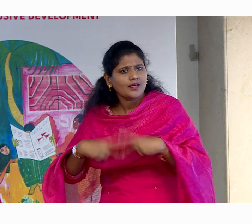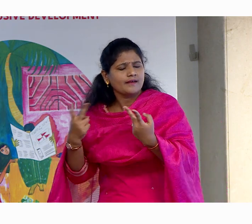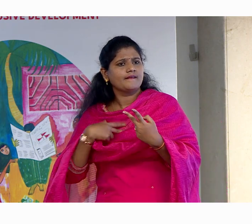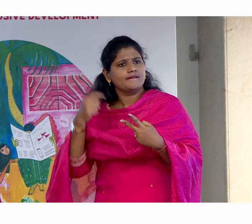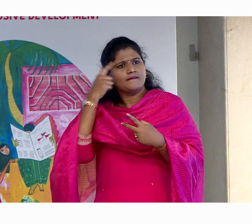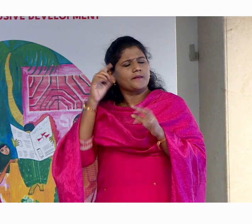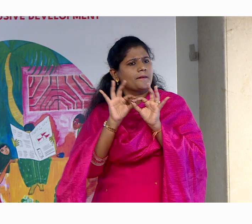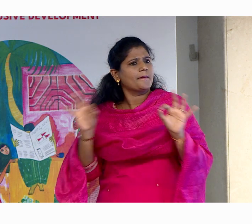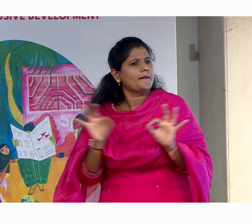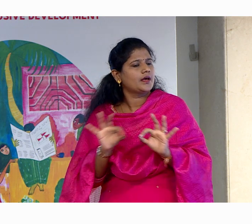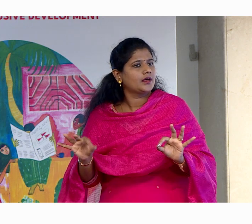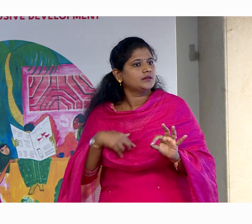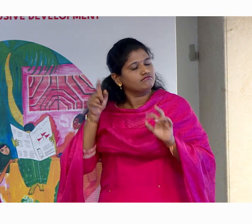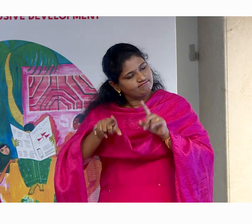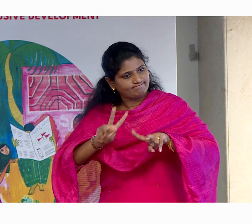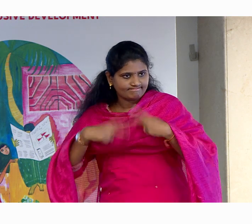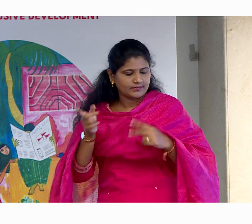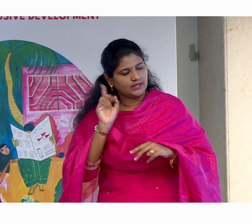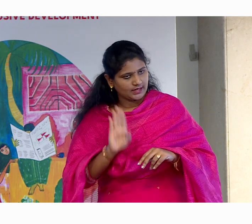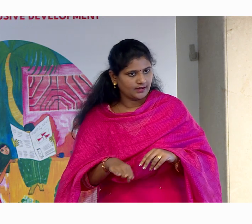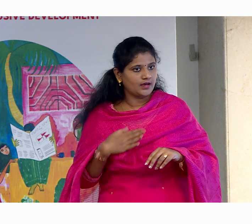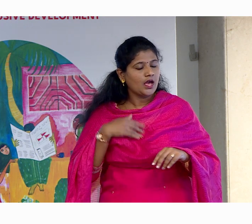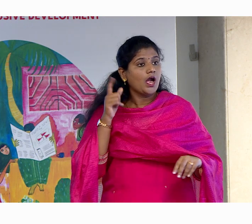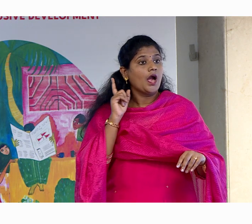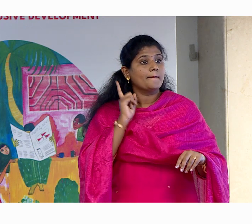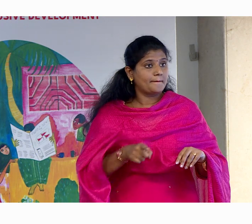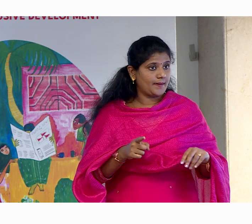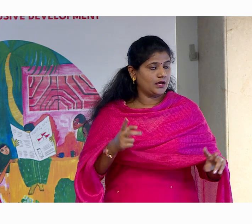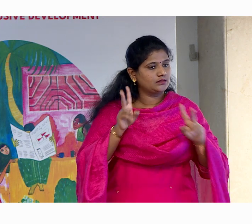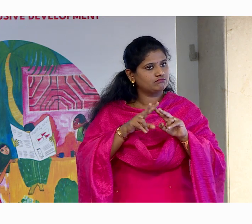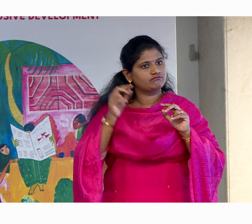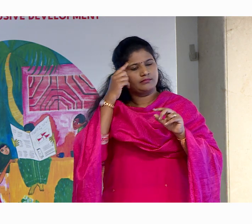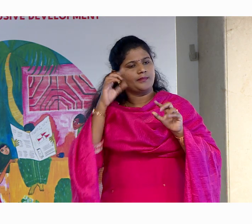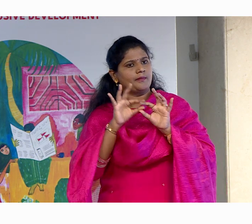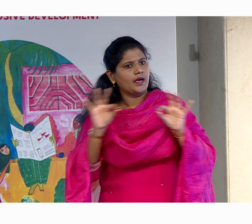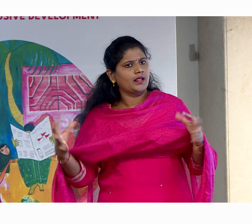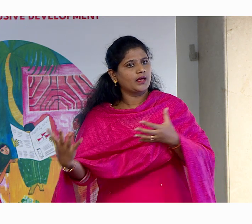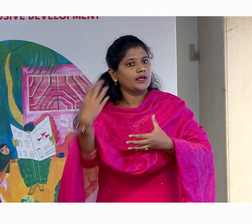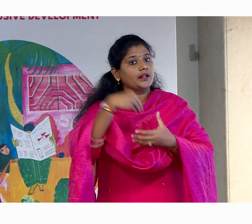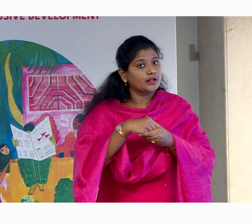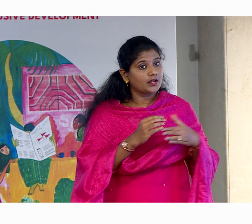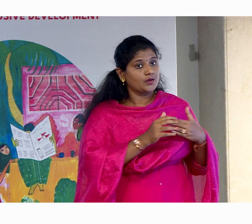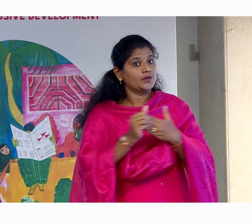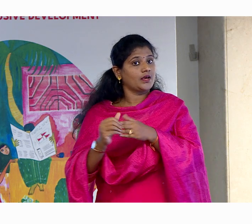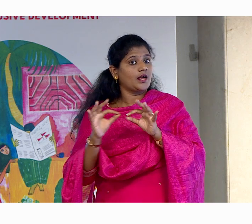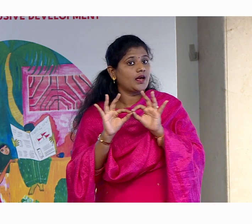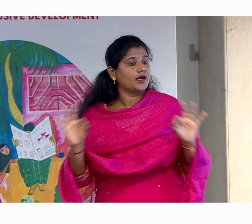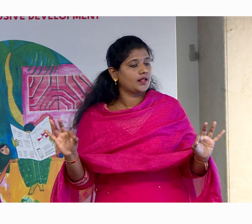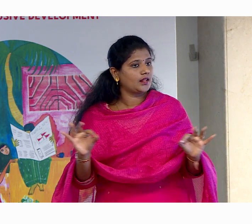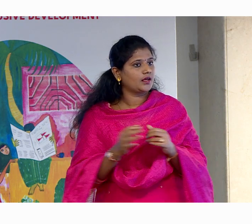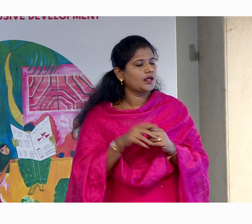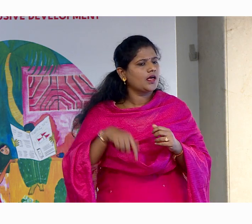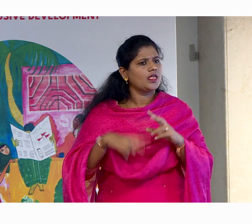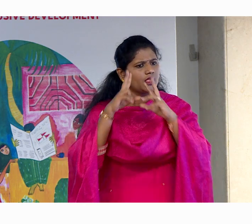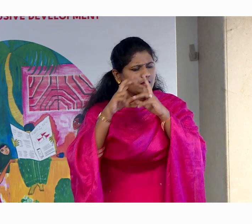Mindlines. They're different, but they're not opposed to Mindlines because Mindlines include guidelines. And in fact, some recent